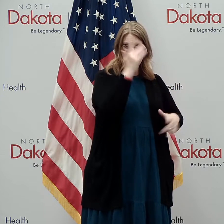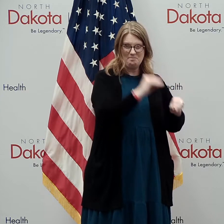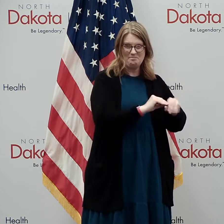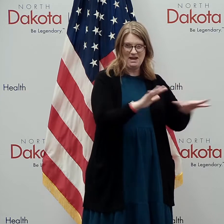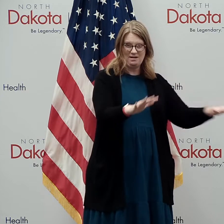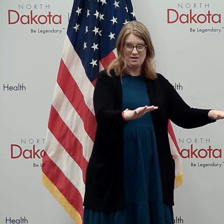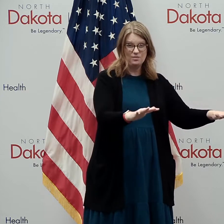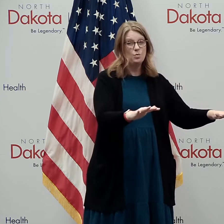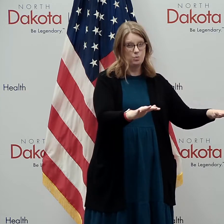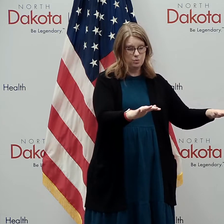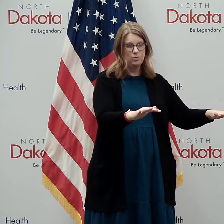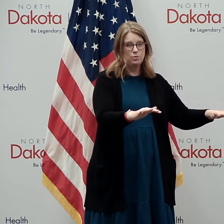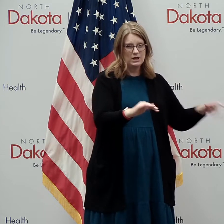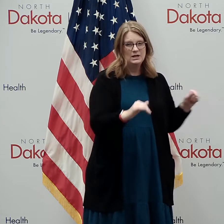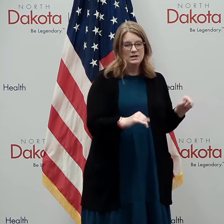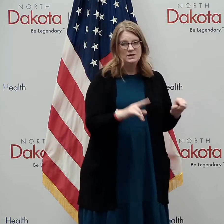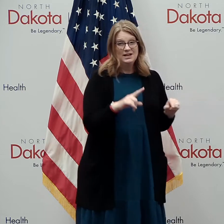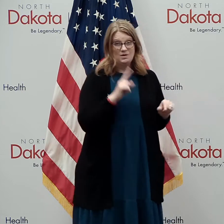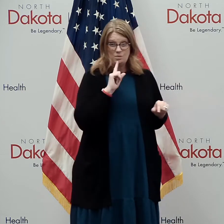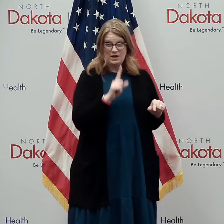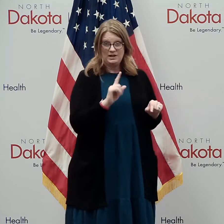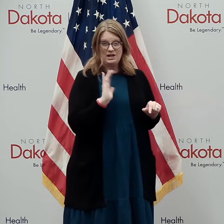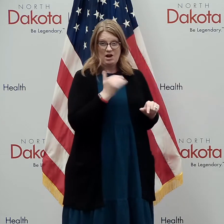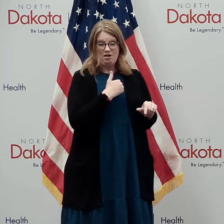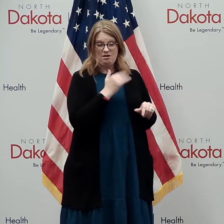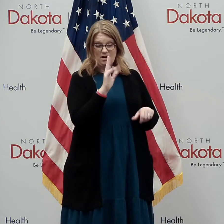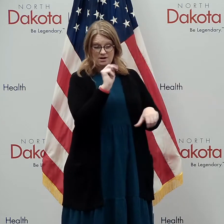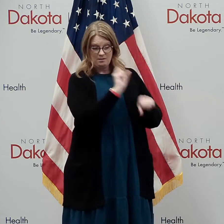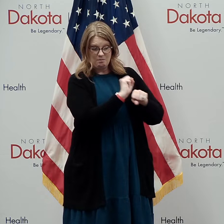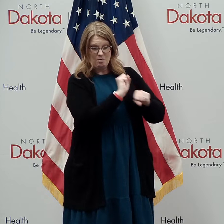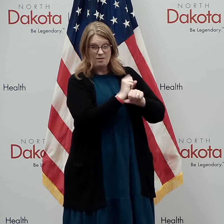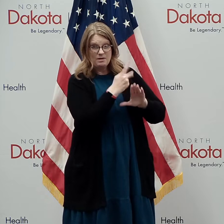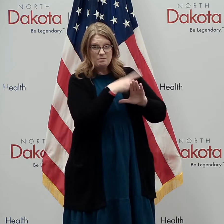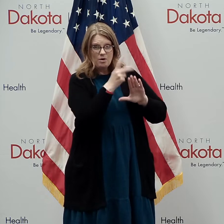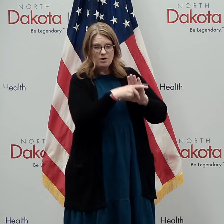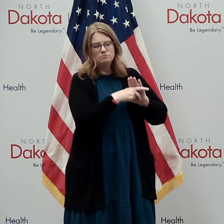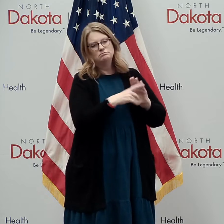again, this is again one of the strongest and most beneficial programs in